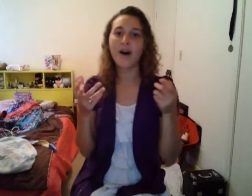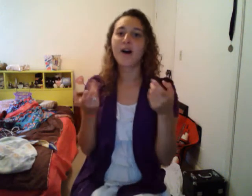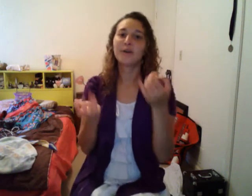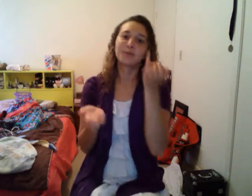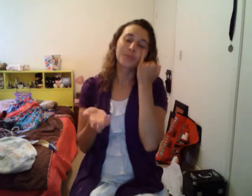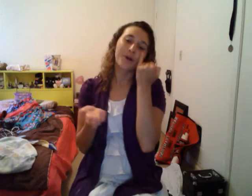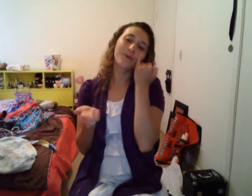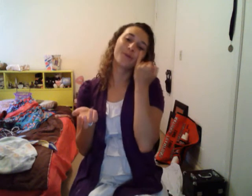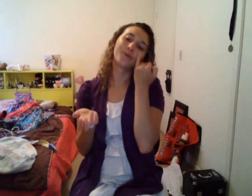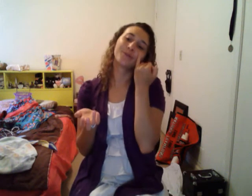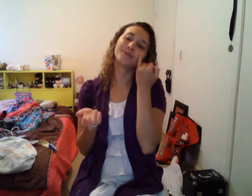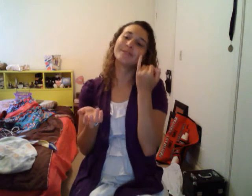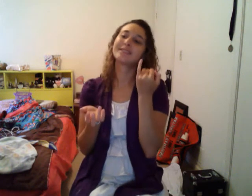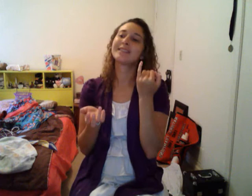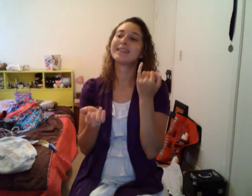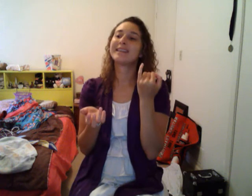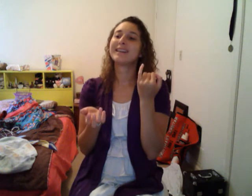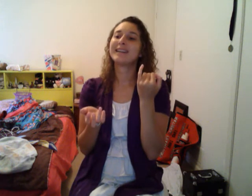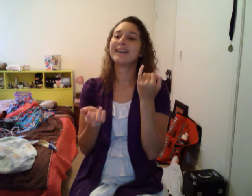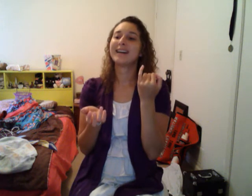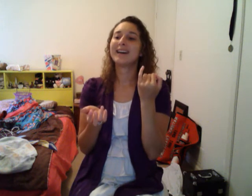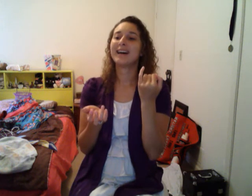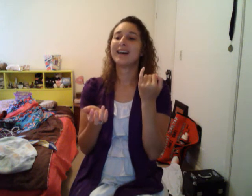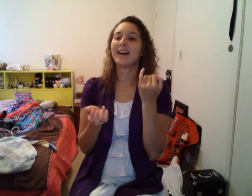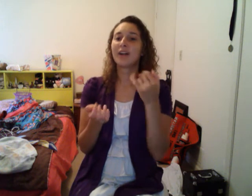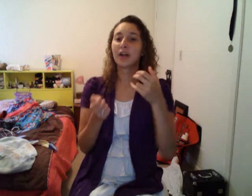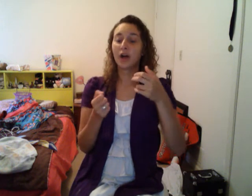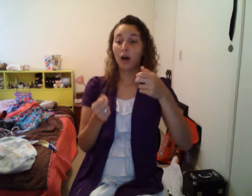car is hurtling towards a switch that will drop the trap.